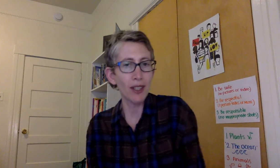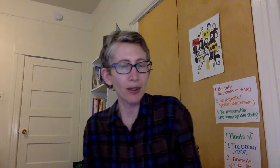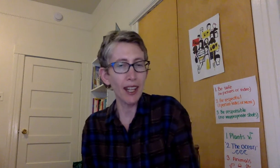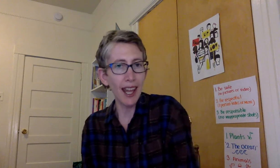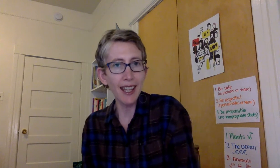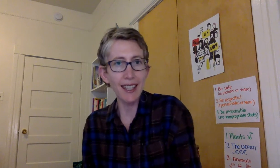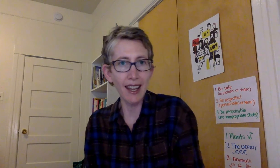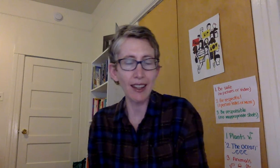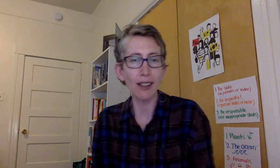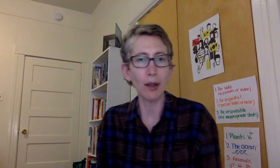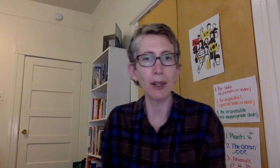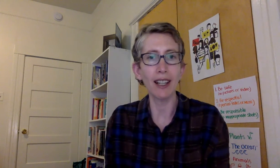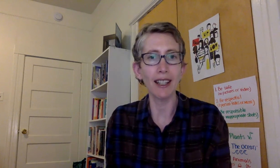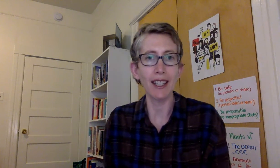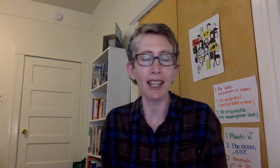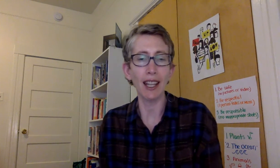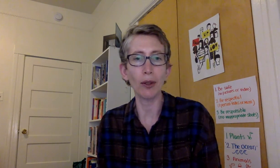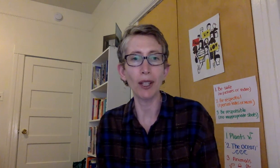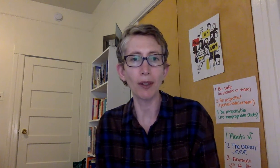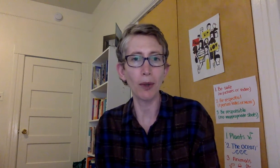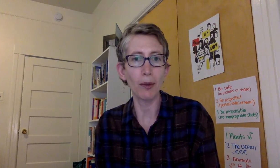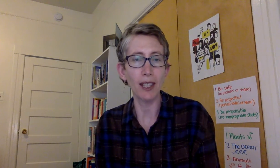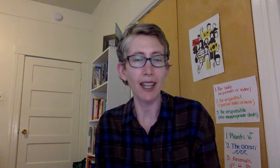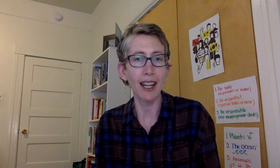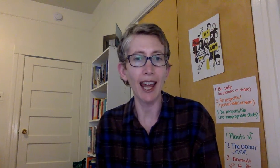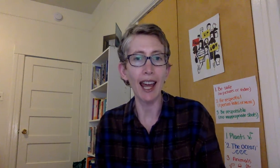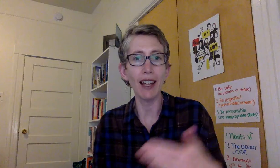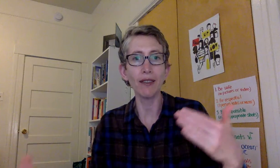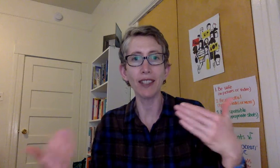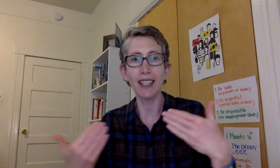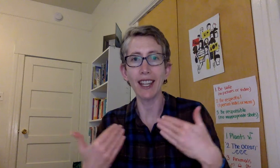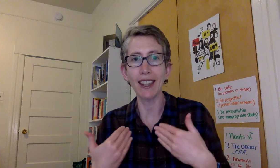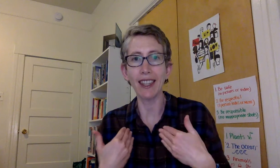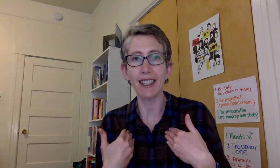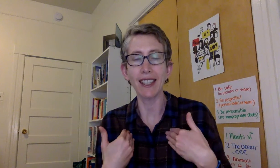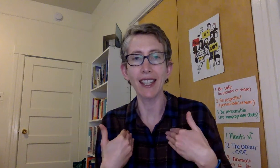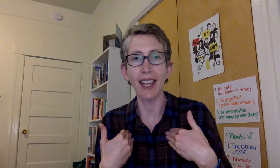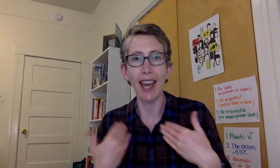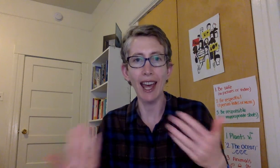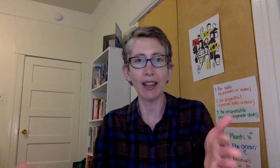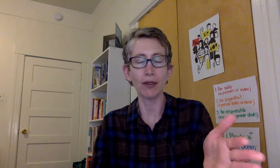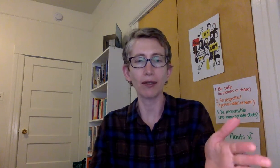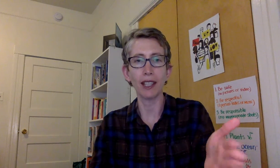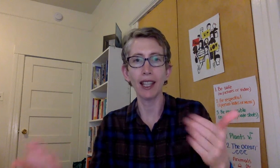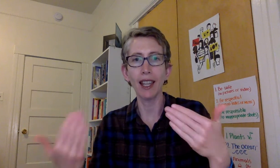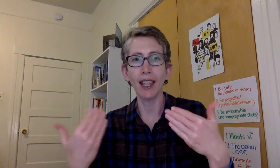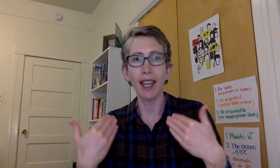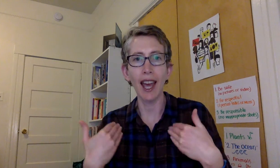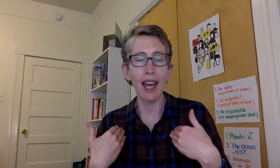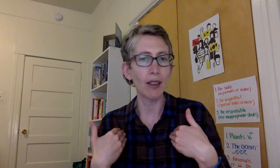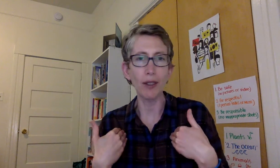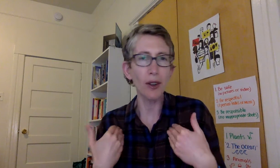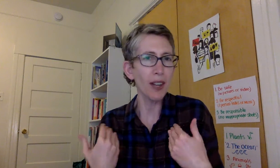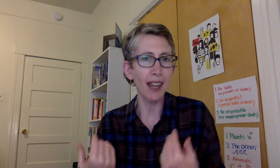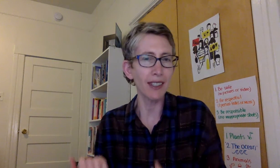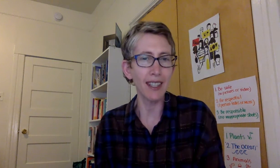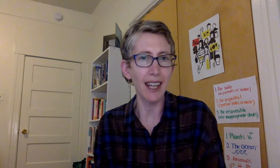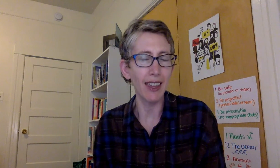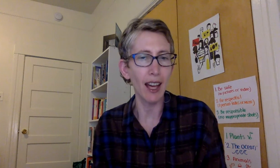in ASL, American Sign Language, the way we sign have is like this, have. Have. You don't have to say the I